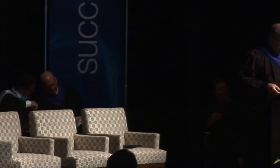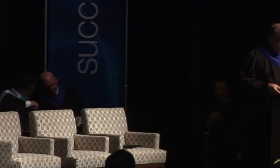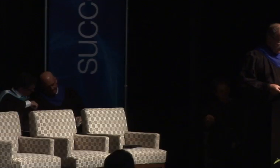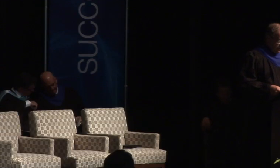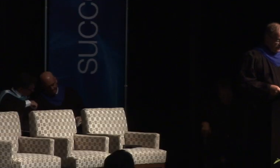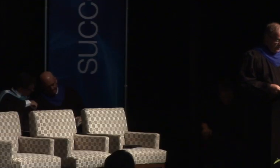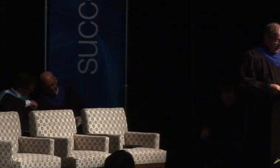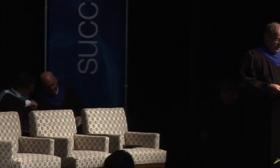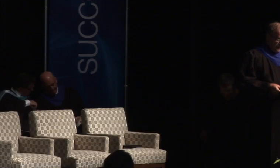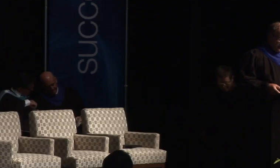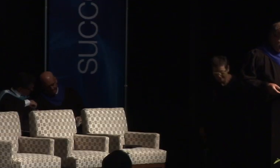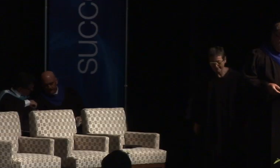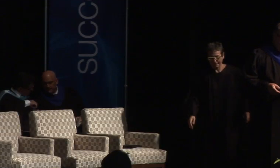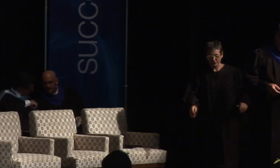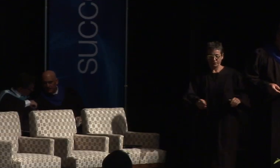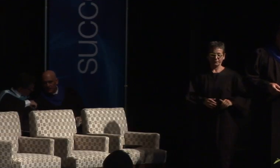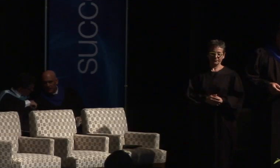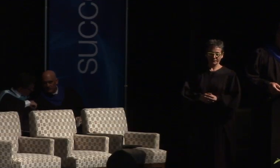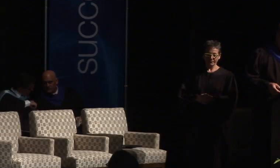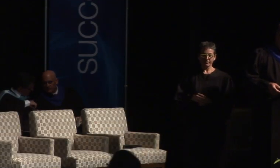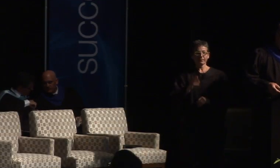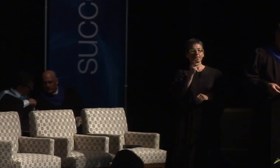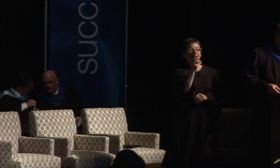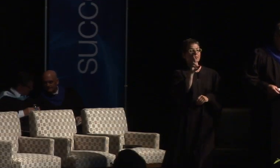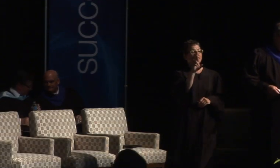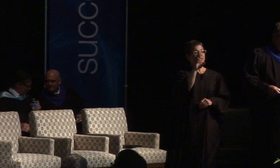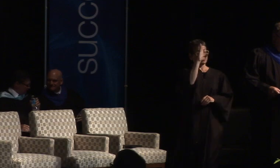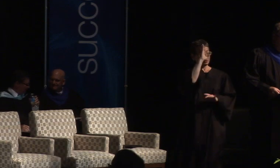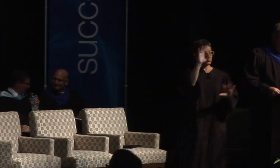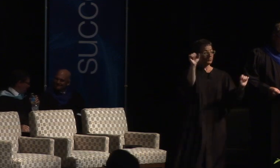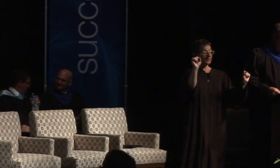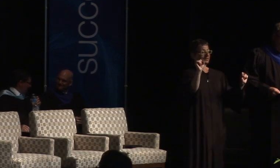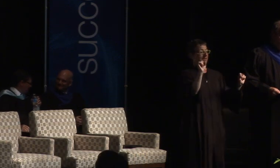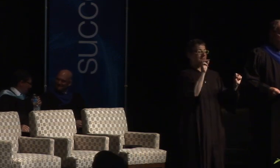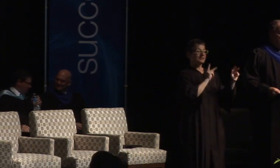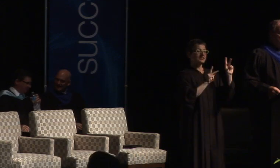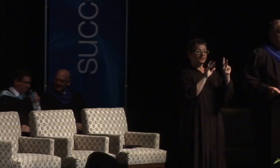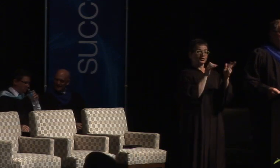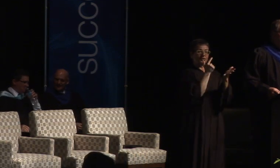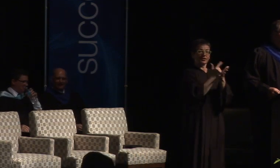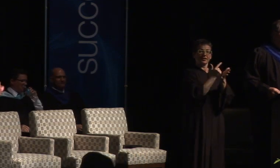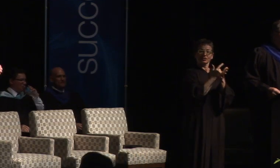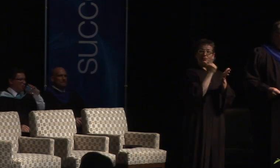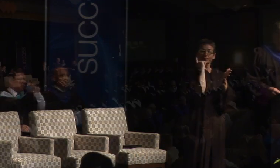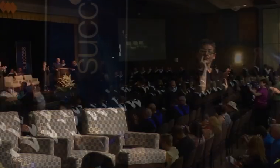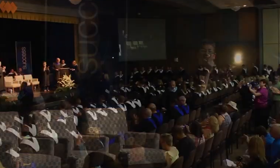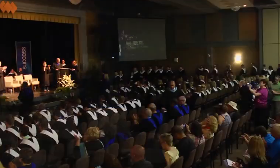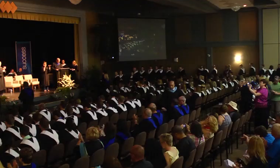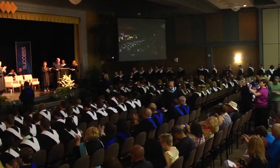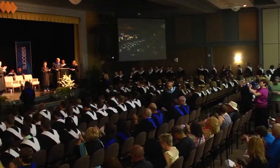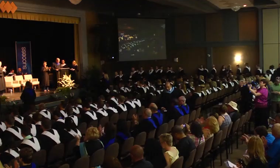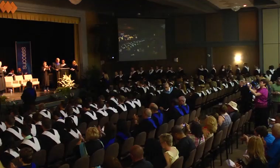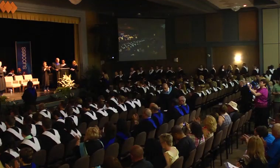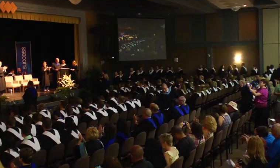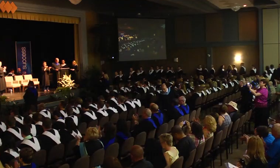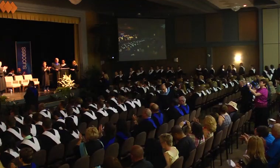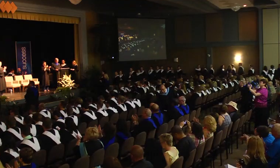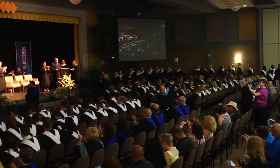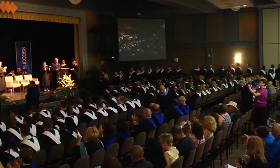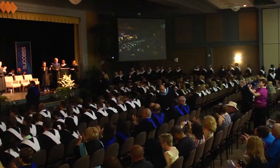Mr. President, ladies and gentlemen, the graduates in heavy-duty equipment, truck and transport repair.